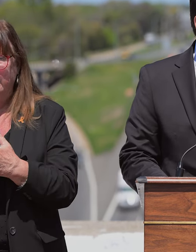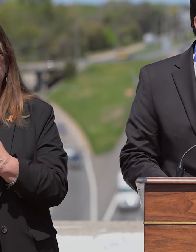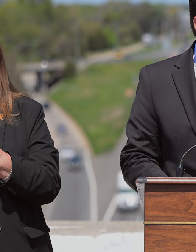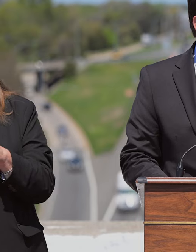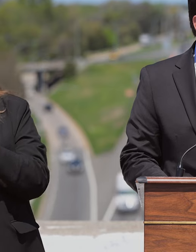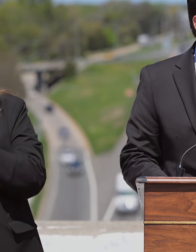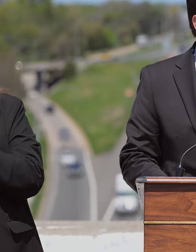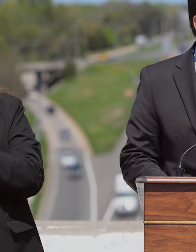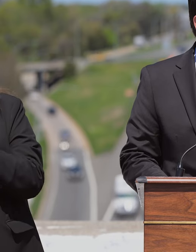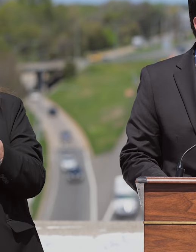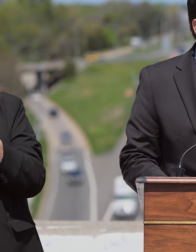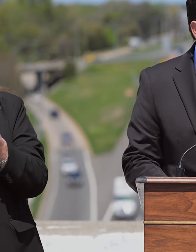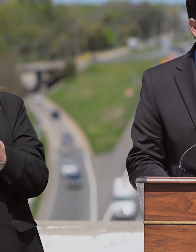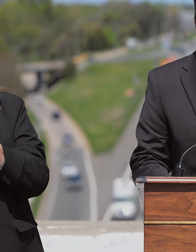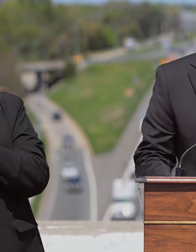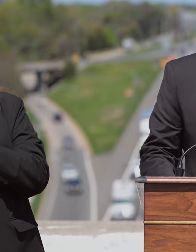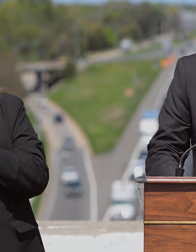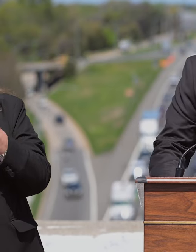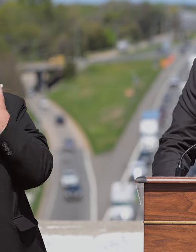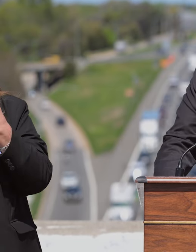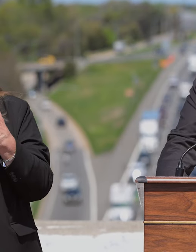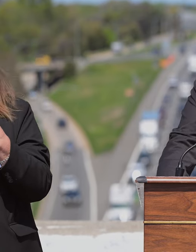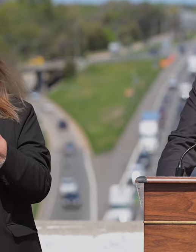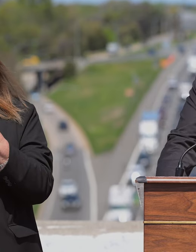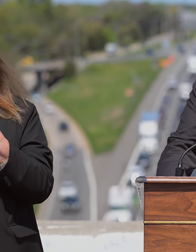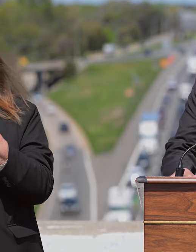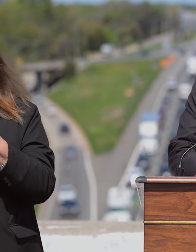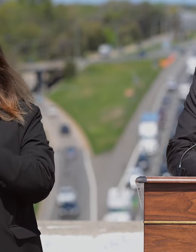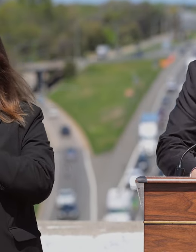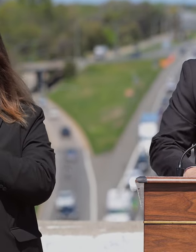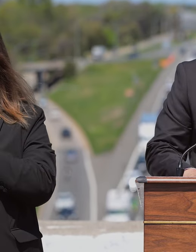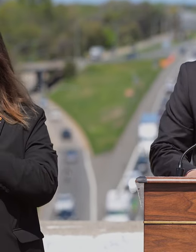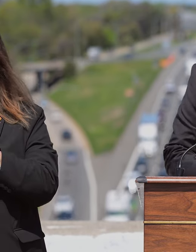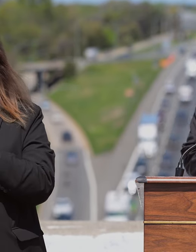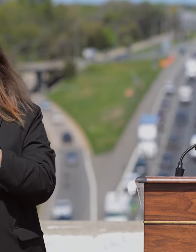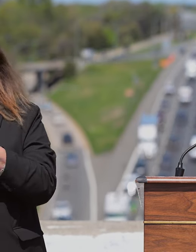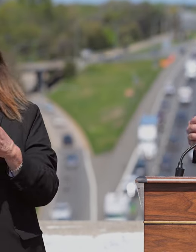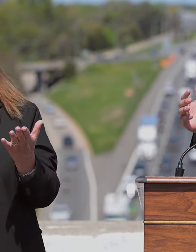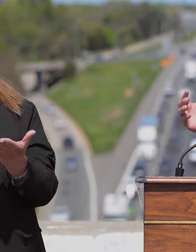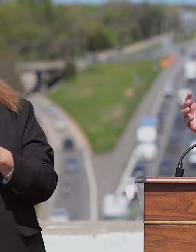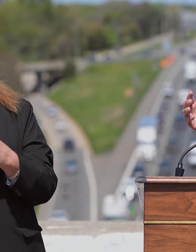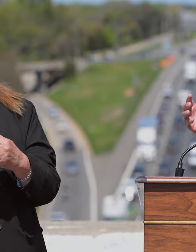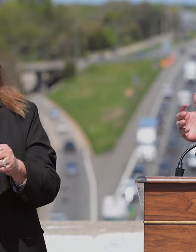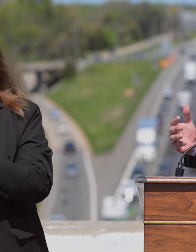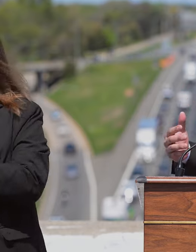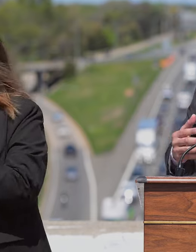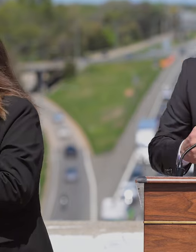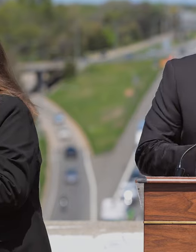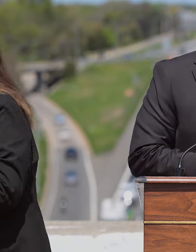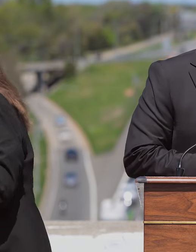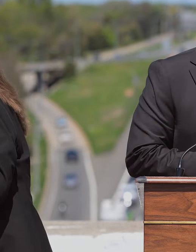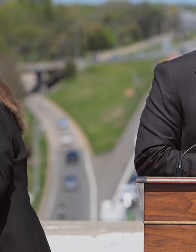a barometer for other states. So thank you for that, and thank you for the implementation, these partners here today. Behind us, by the